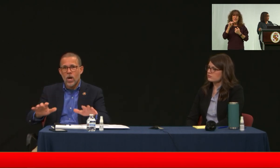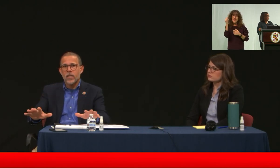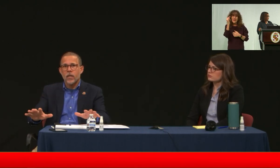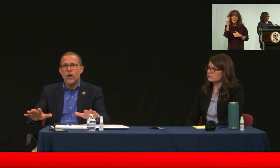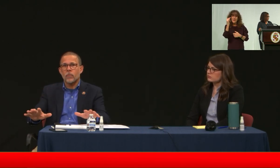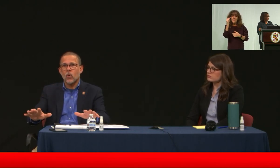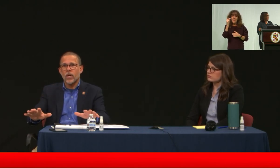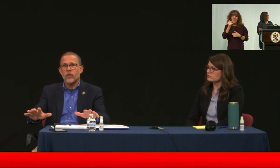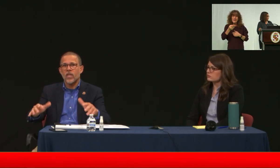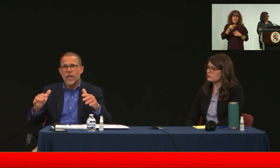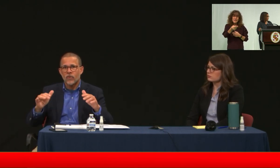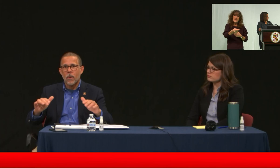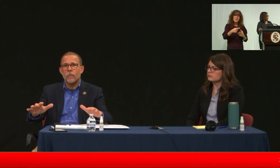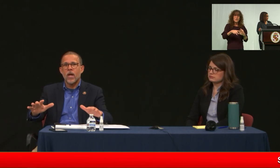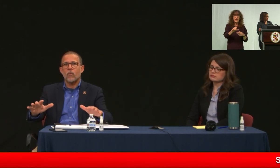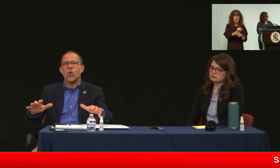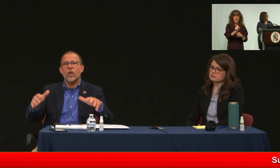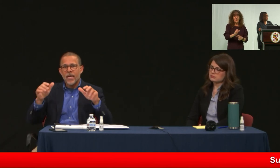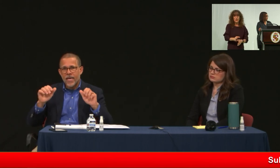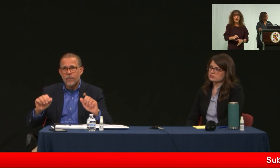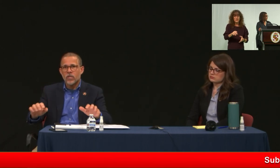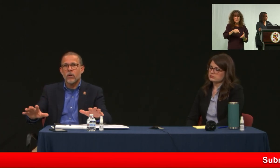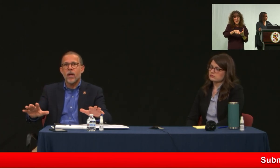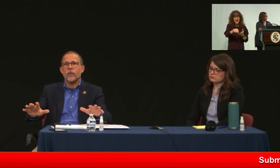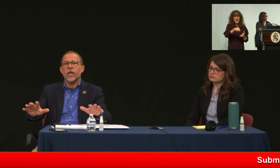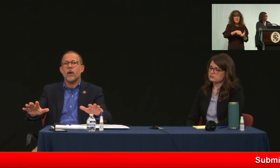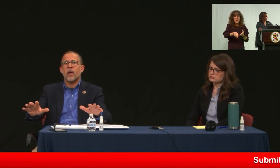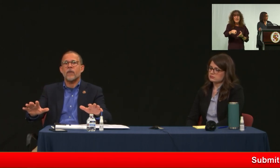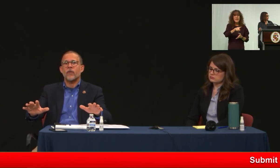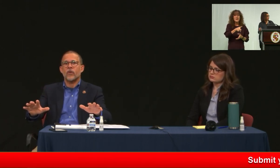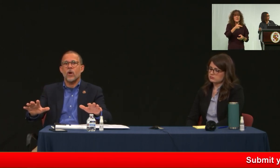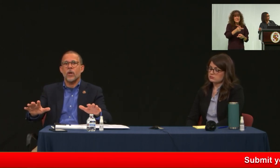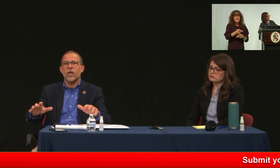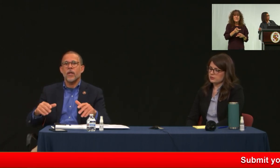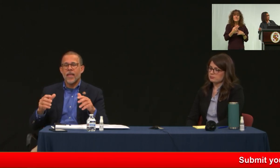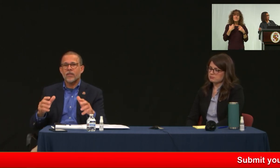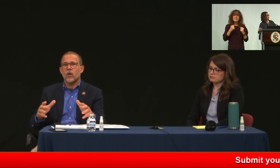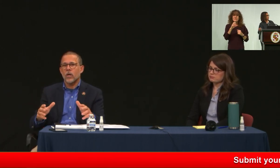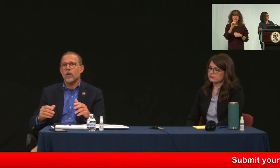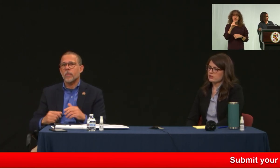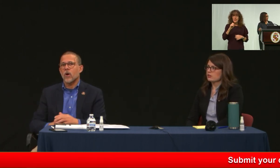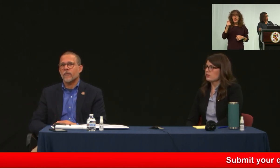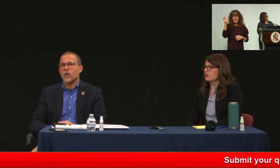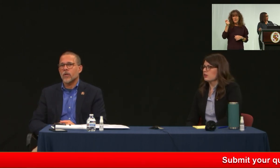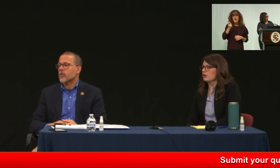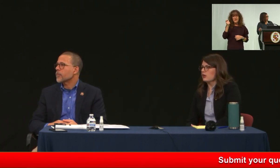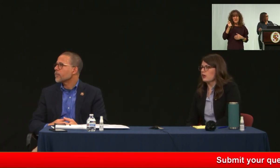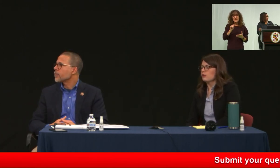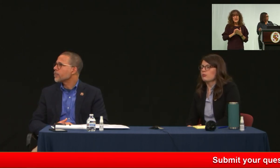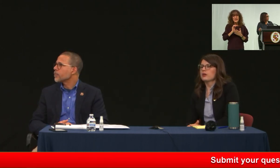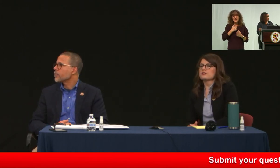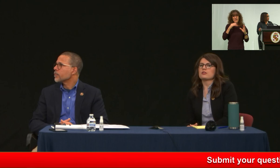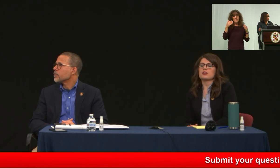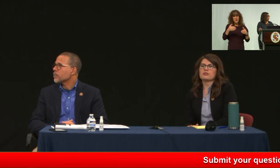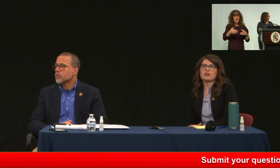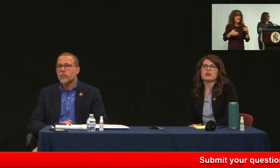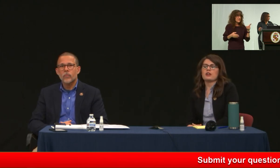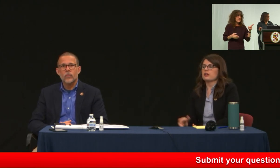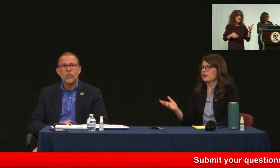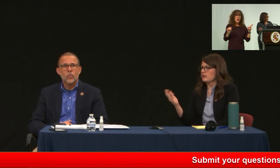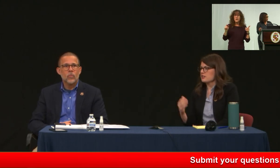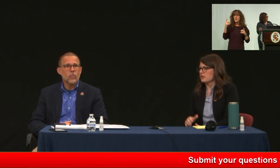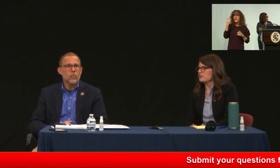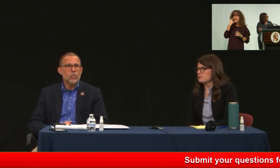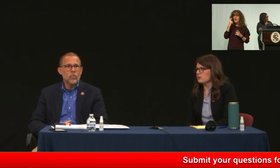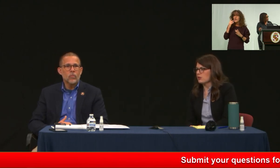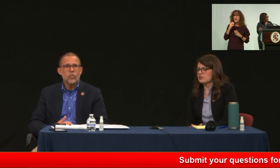goes right to their employees, keeps them on payroll, keeps their health care benefits going. That's going to be our focus. We also, the governor and